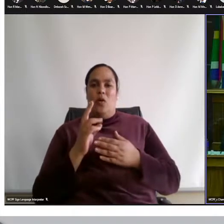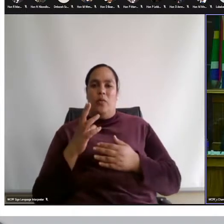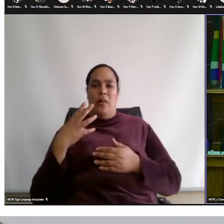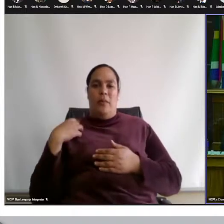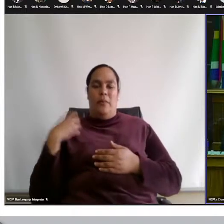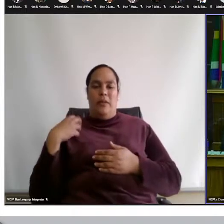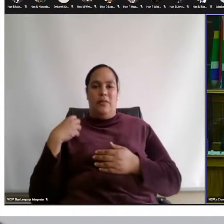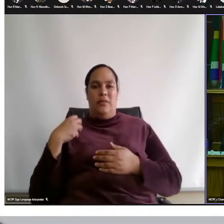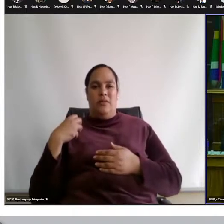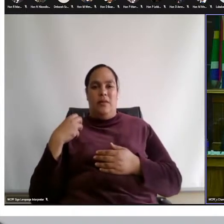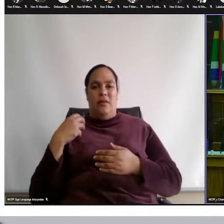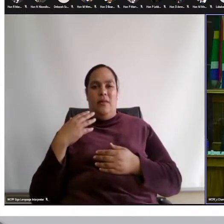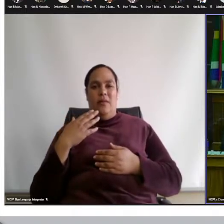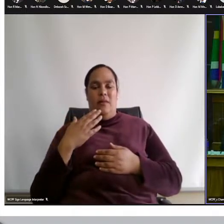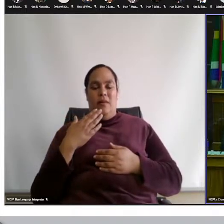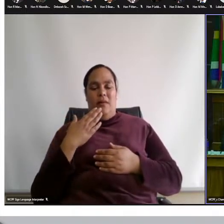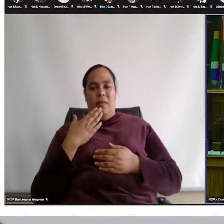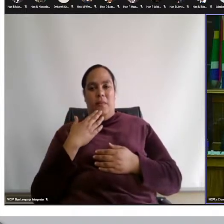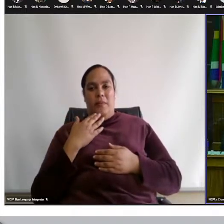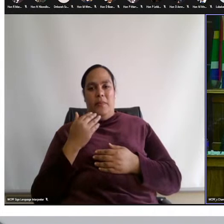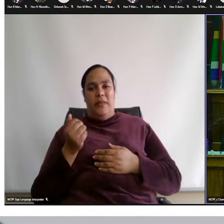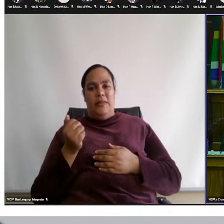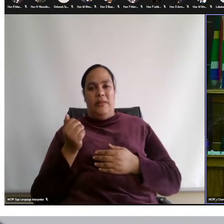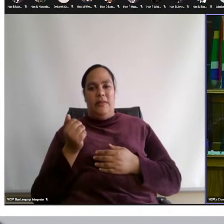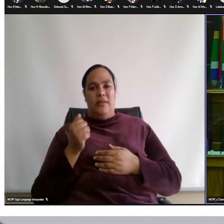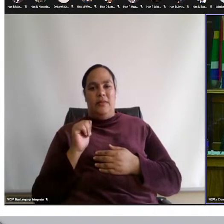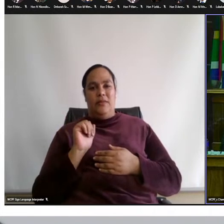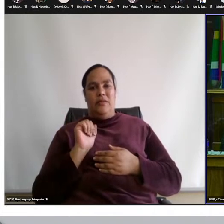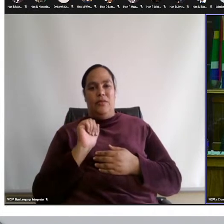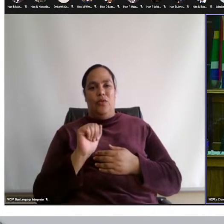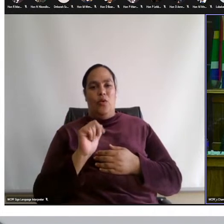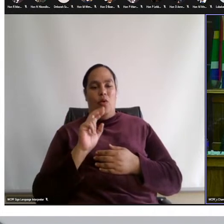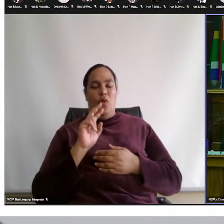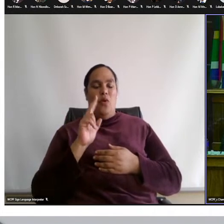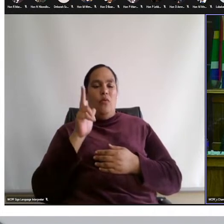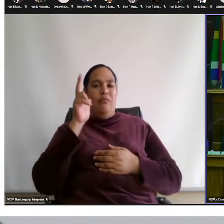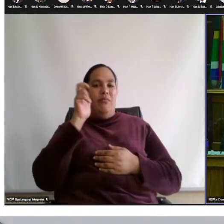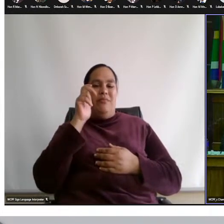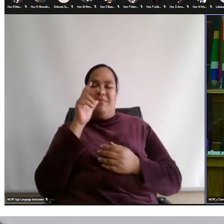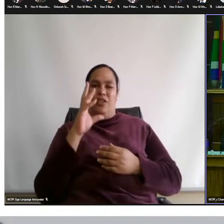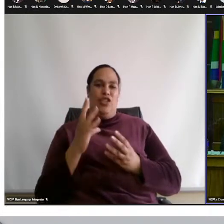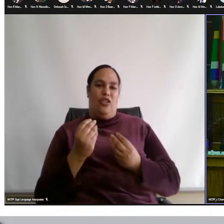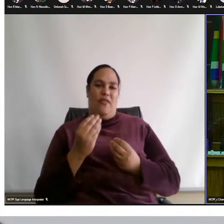May I draw your attention to your volume on your microphone?